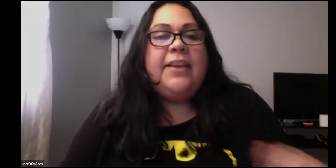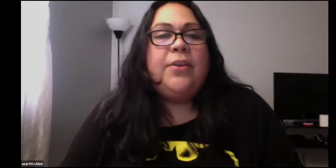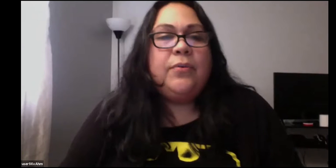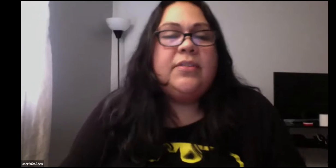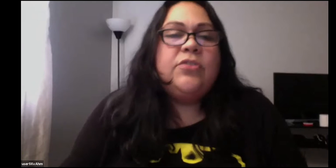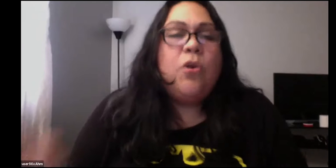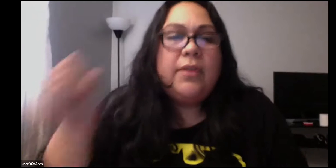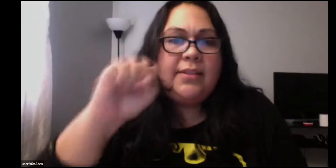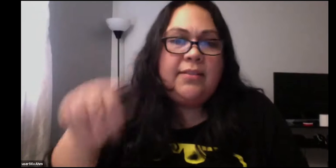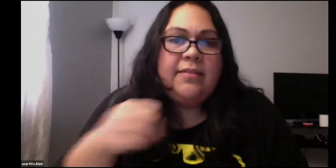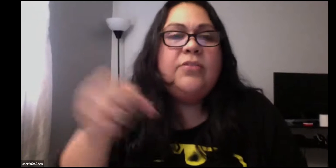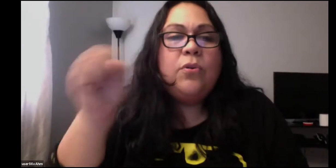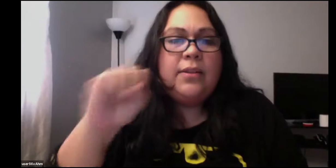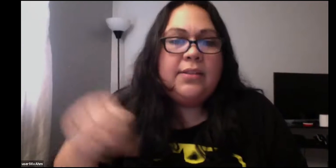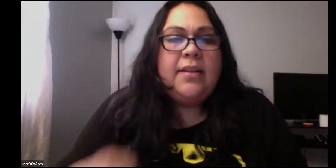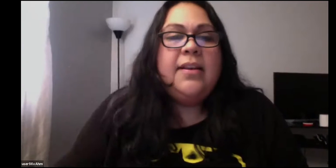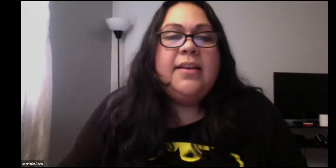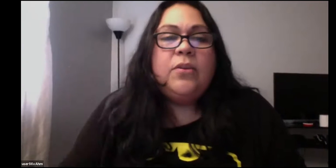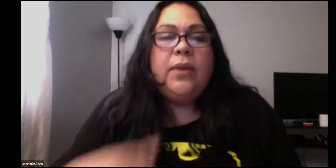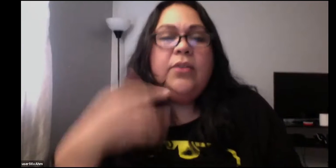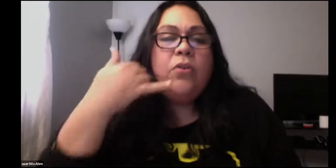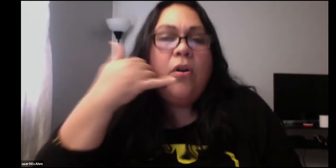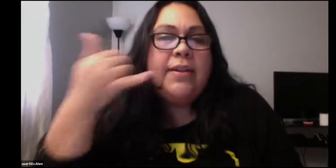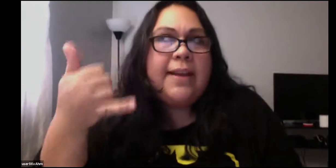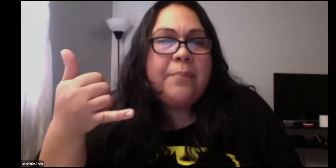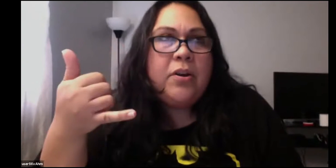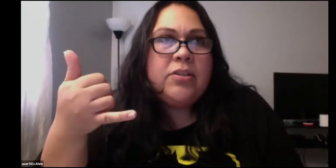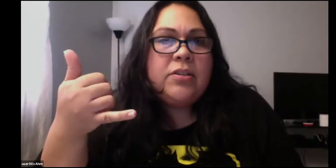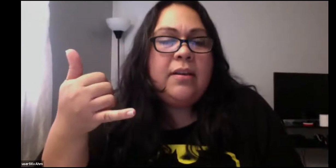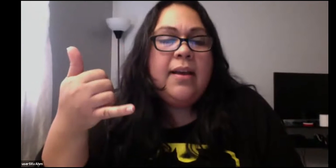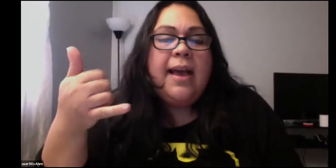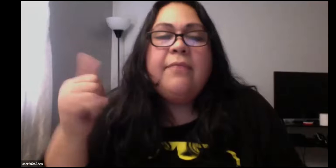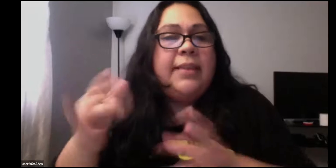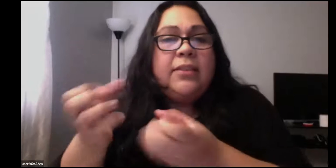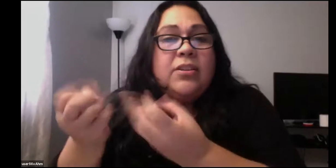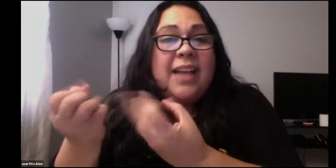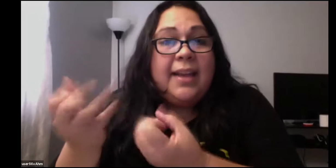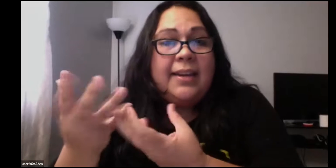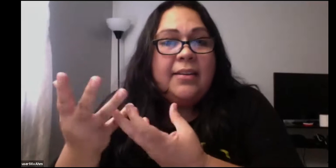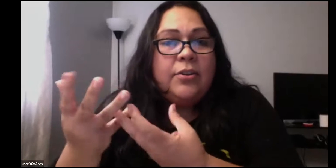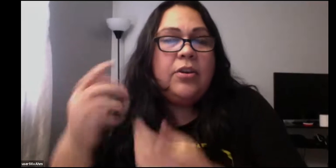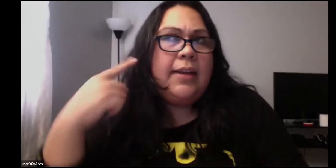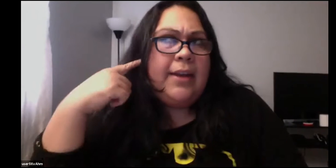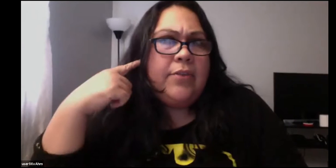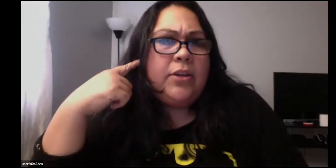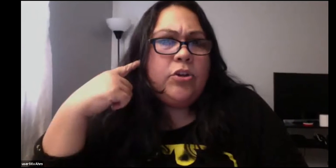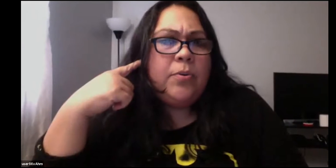use, the Sorensen. So when you call the deaf person, everything they're signing, you're gonna hear the interpreter